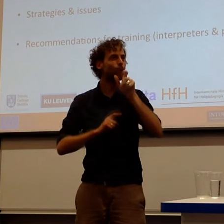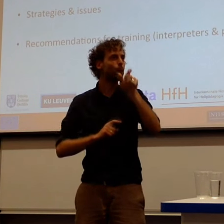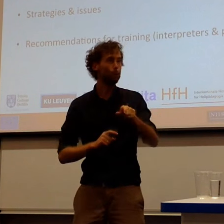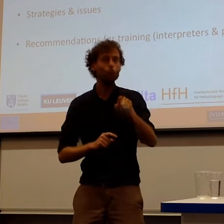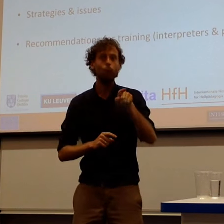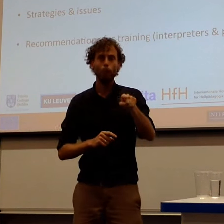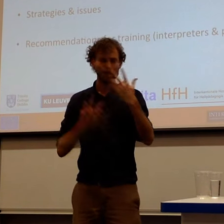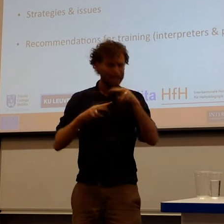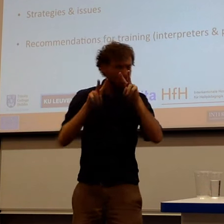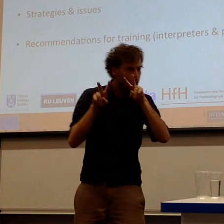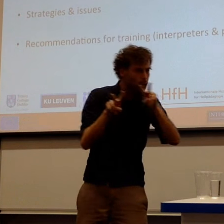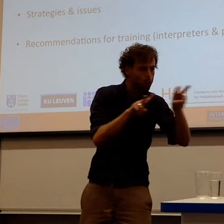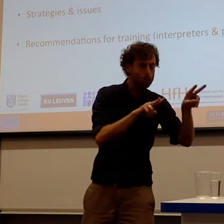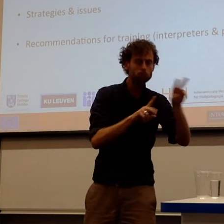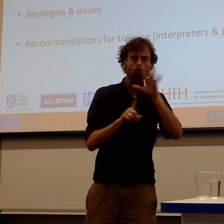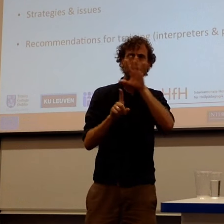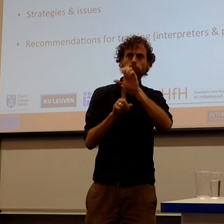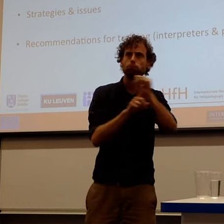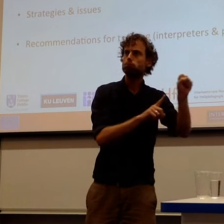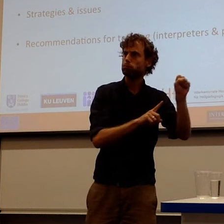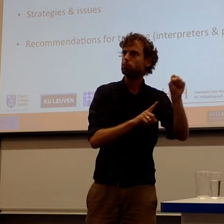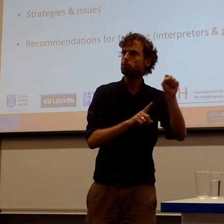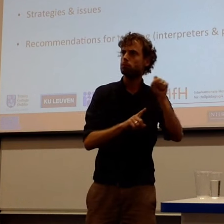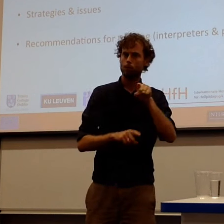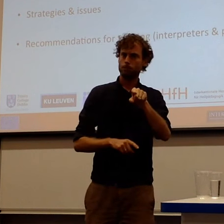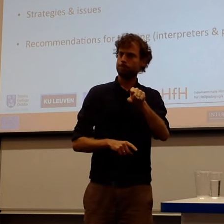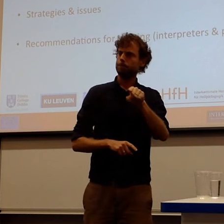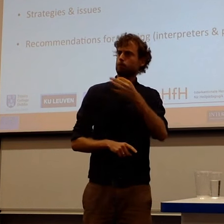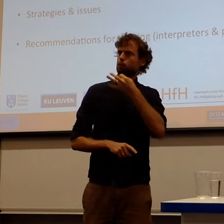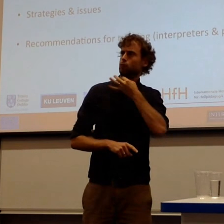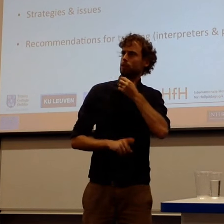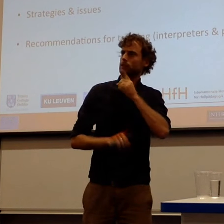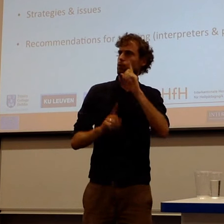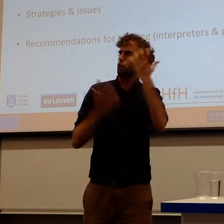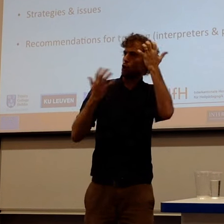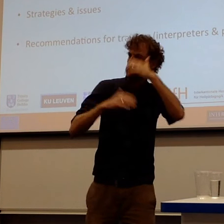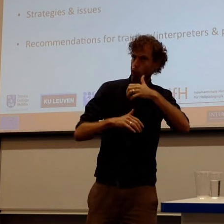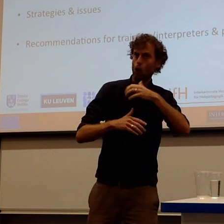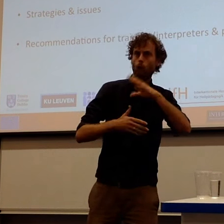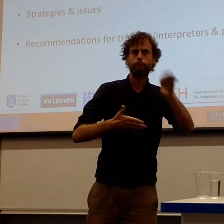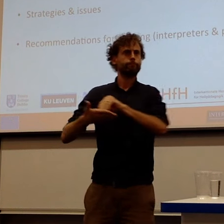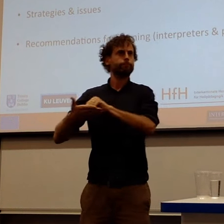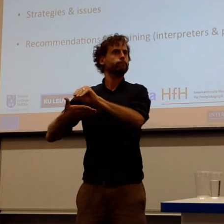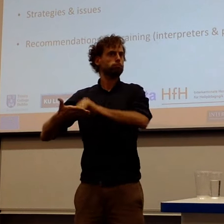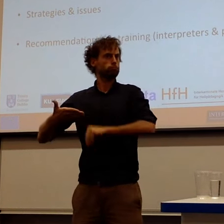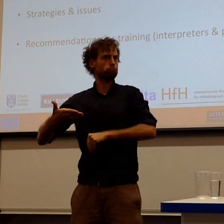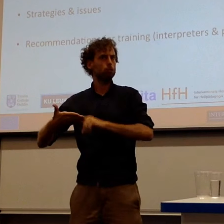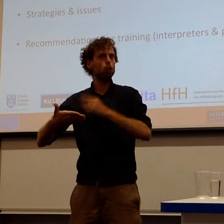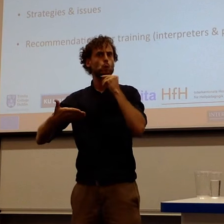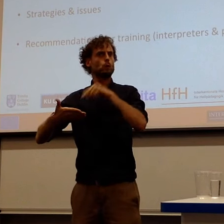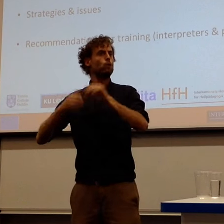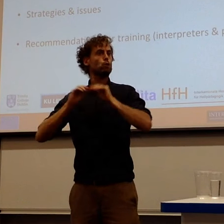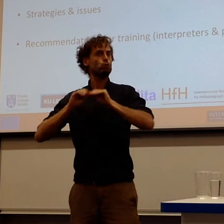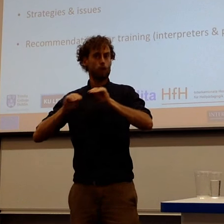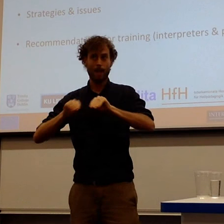how the dynamic is, what goes on in a police setting, and identify risks, concerns, and